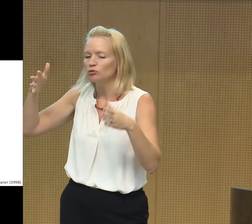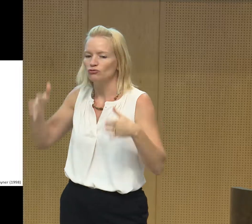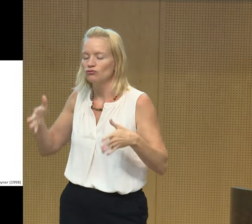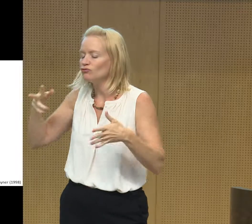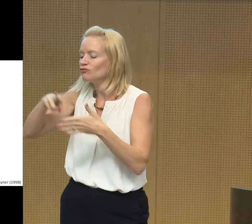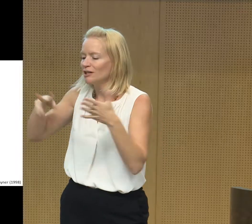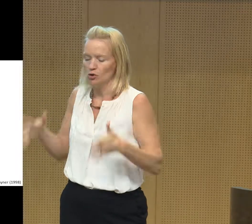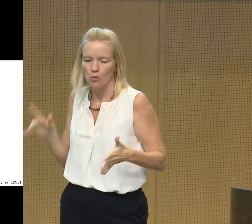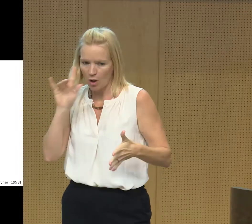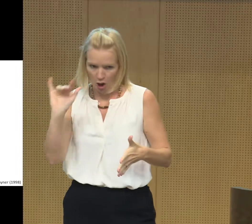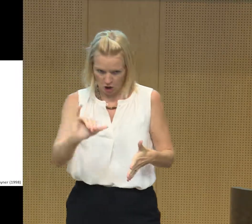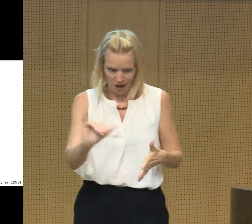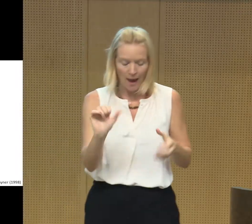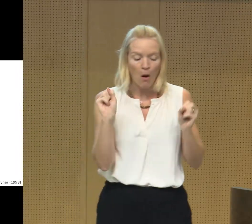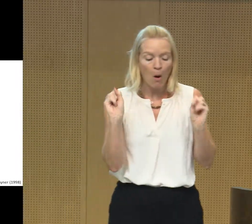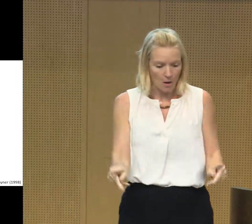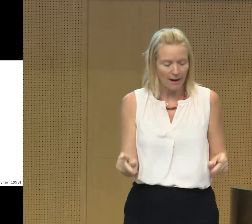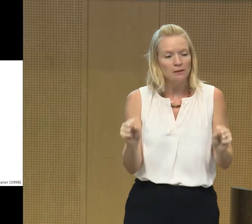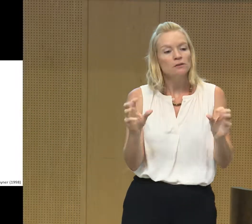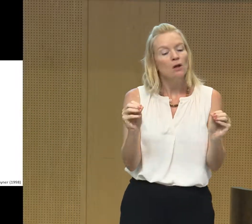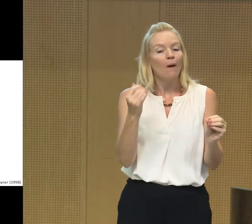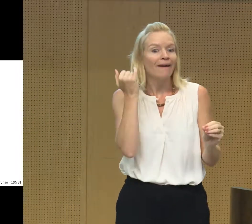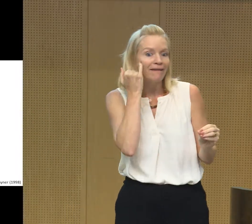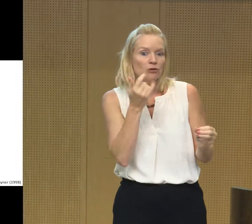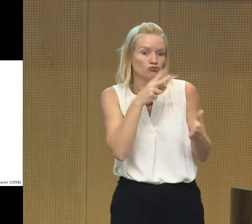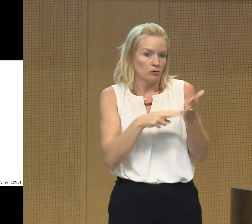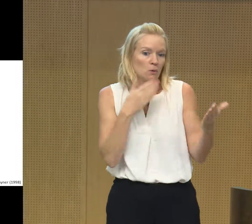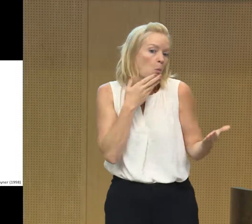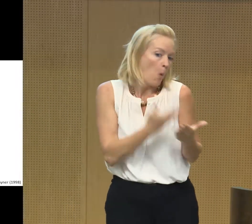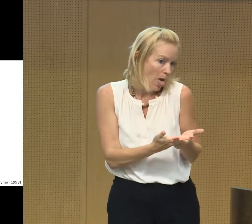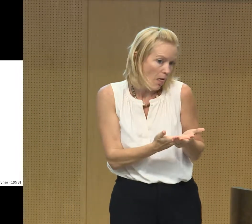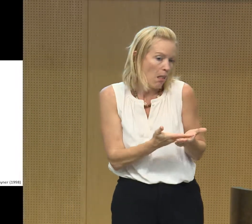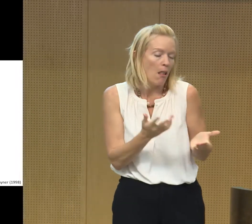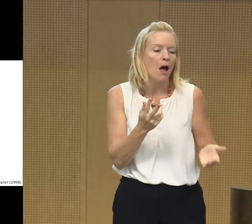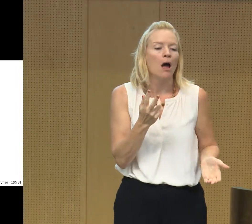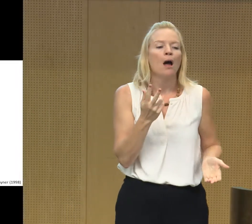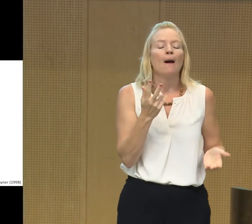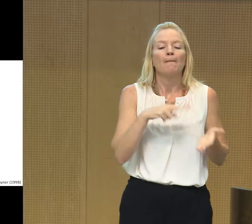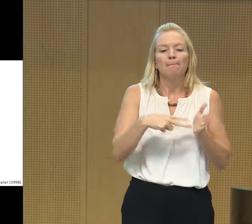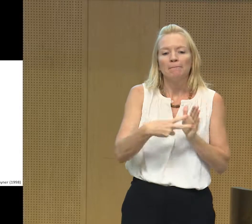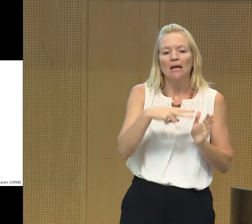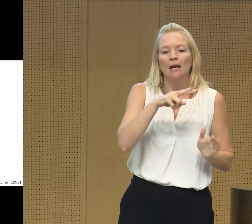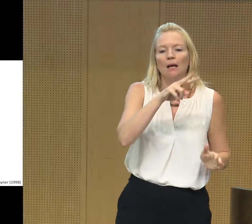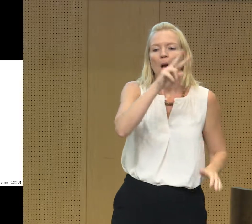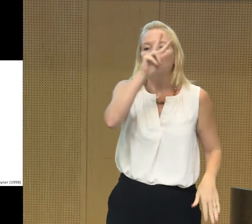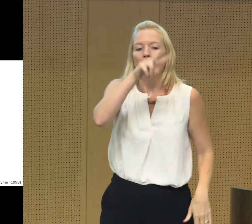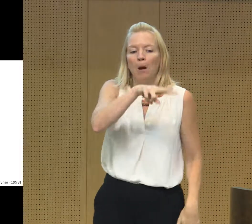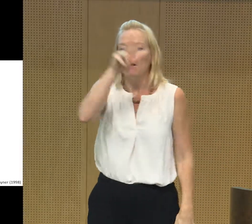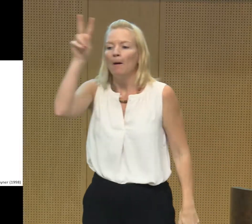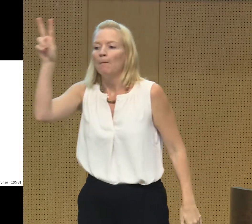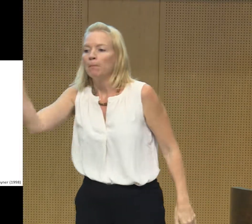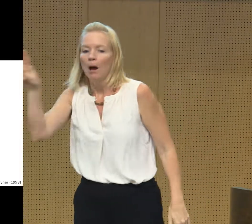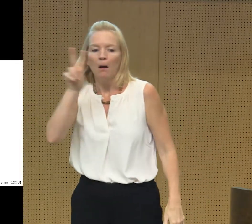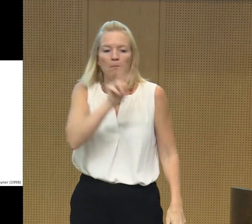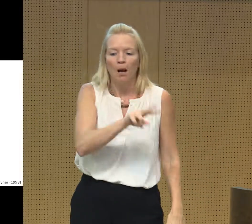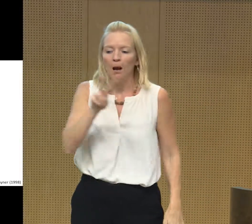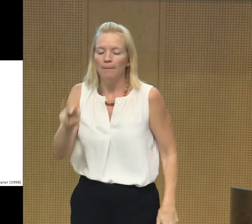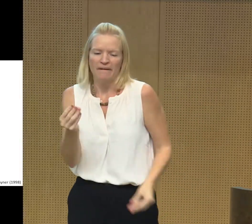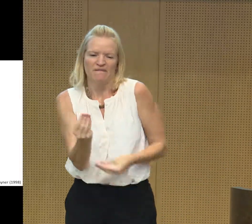An expert reader, I'm going to explain what that looks like. So for people who read well, they